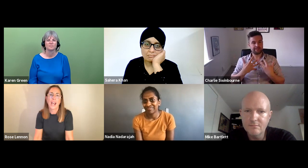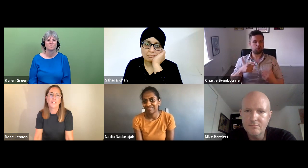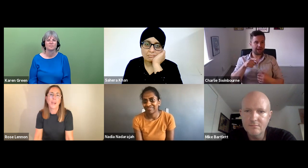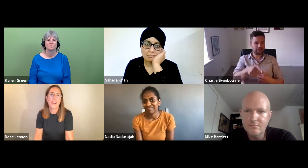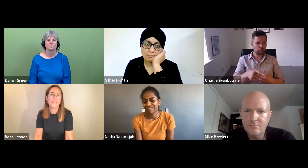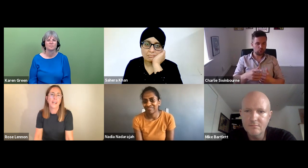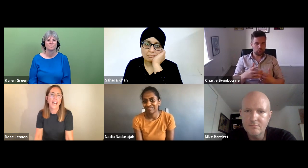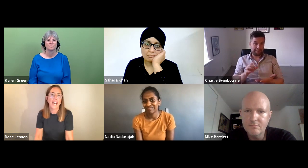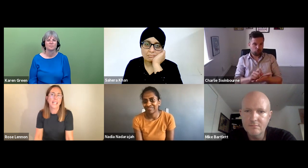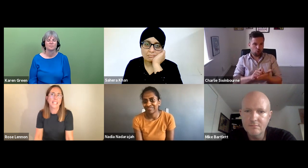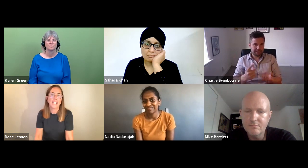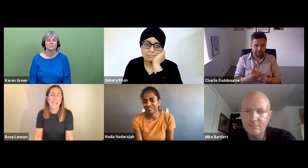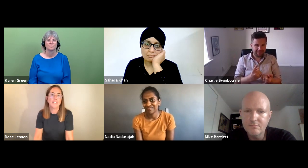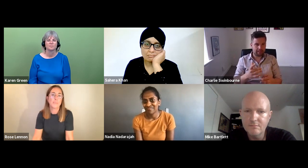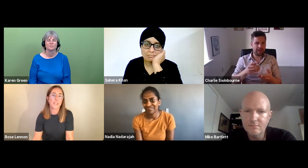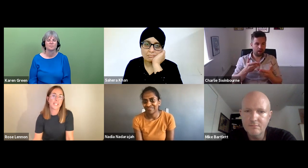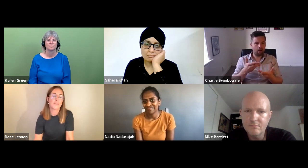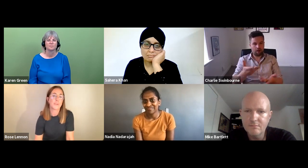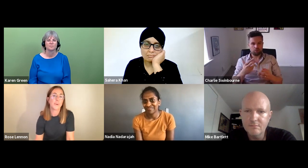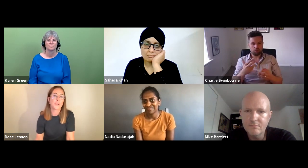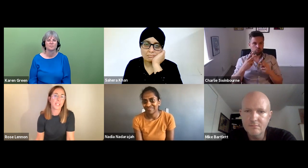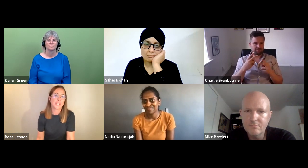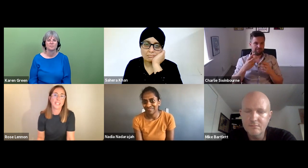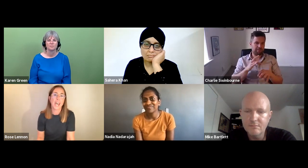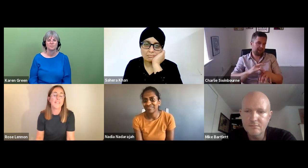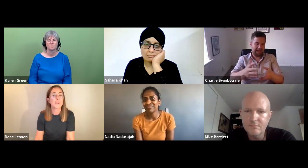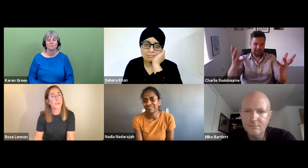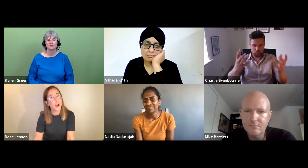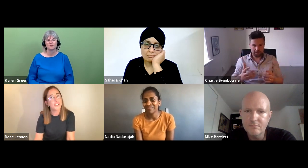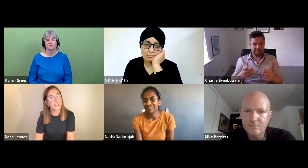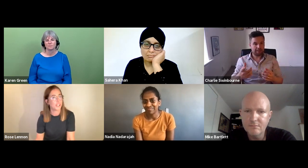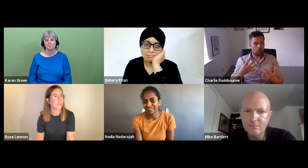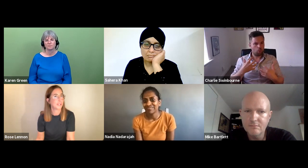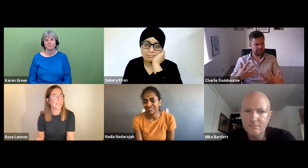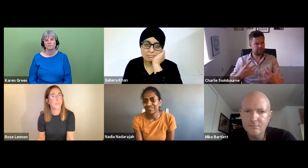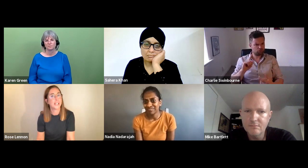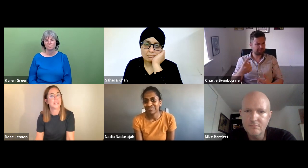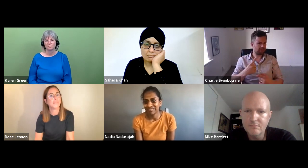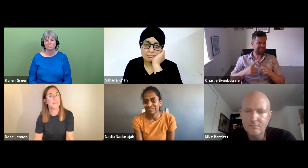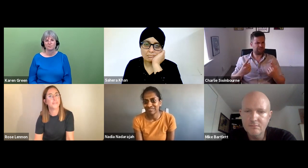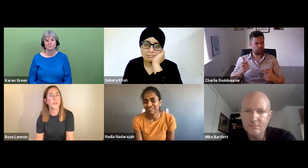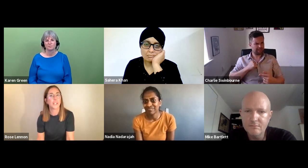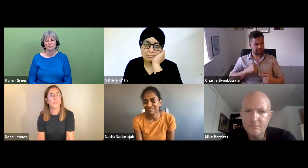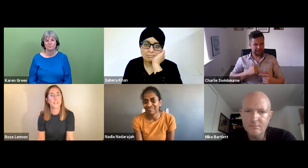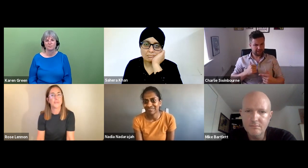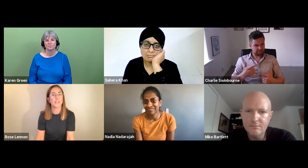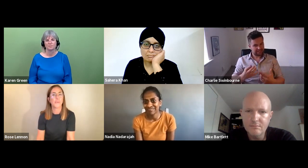have you ever had any responses from your audience that have surprised you when viewing or consuming your